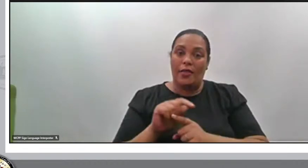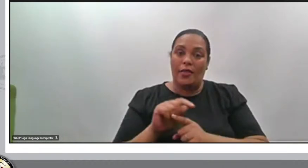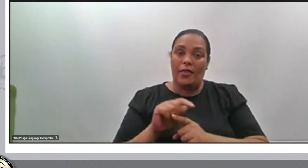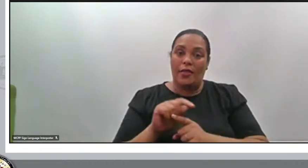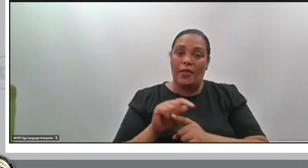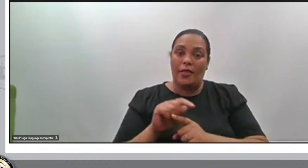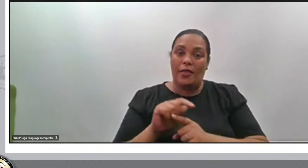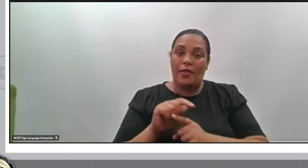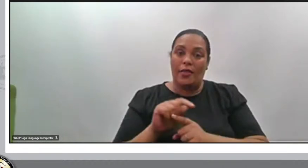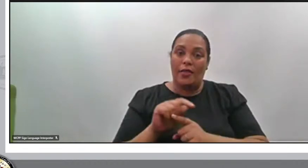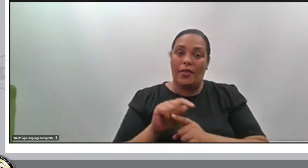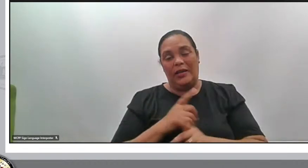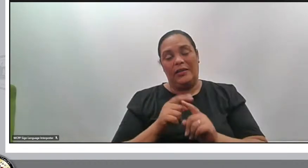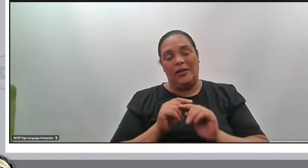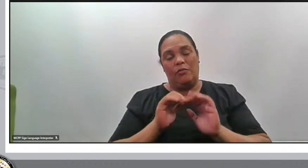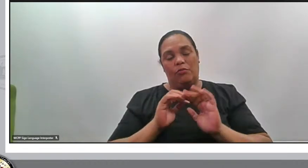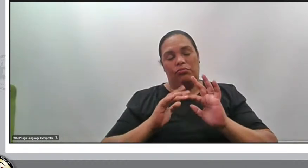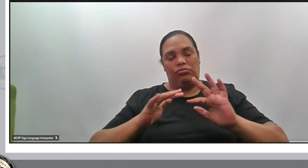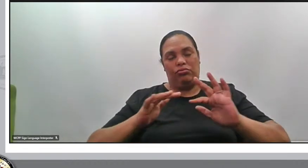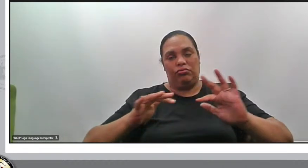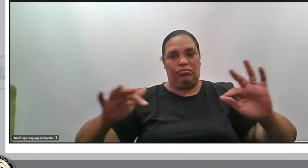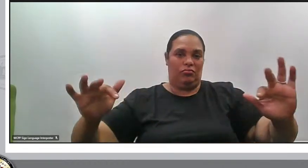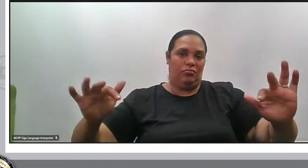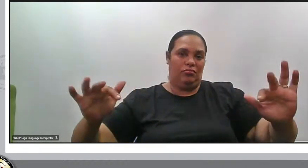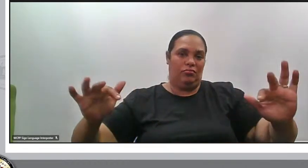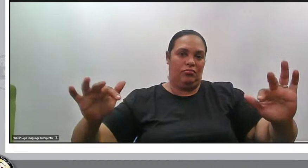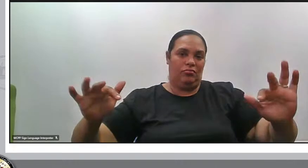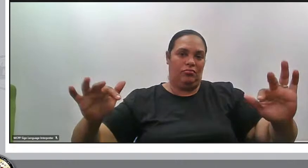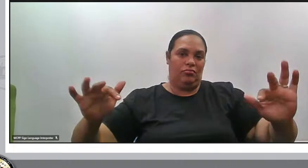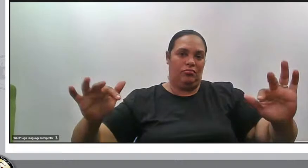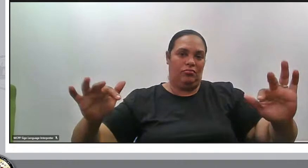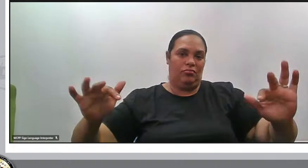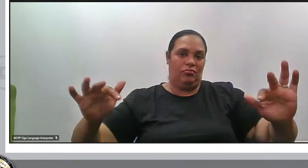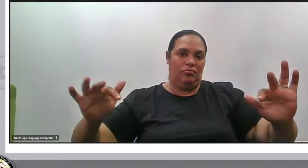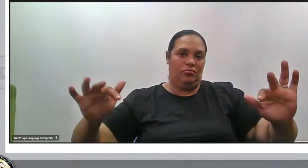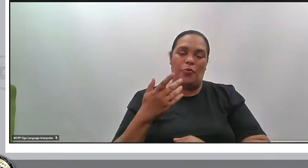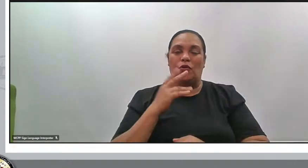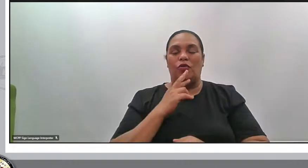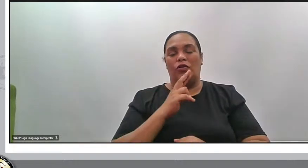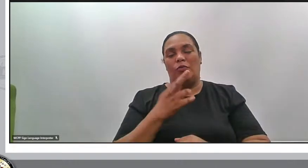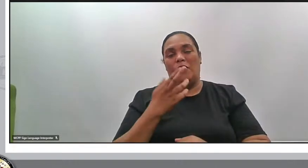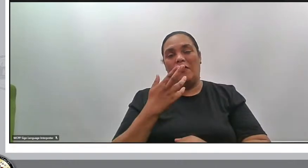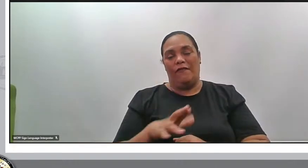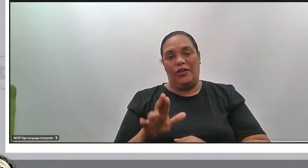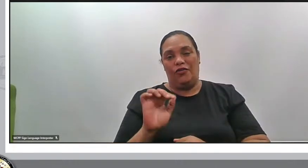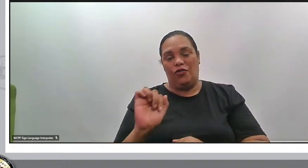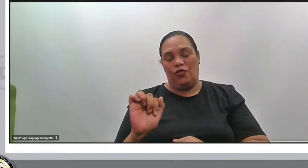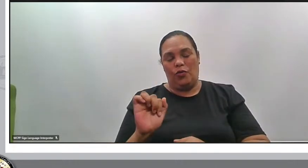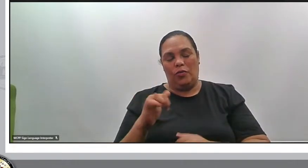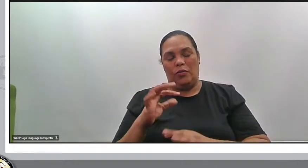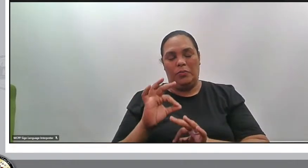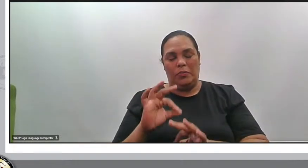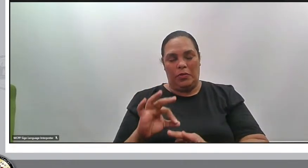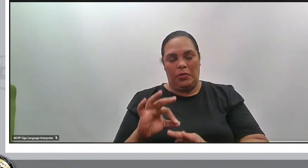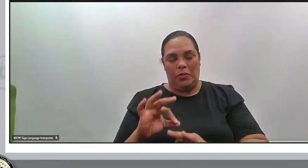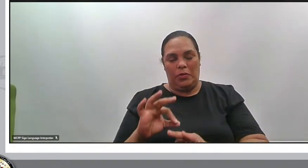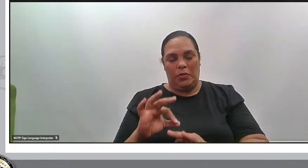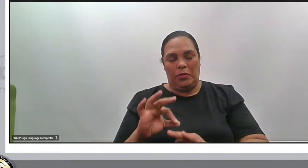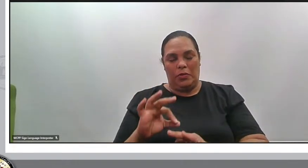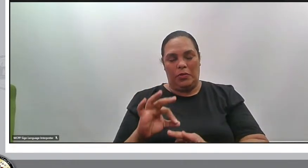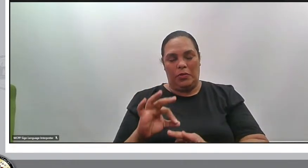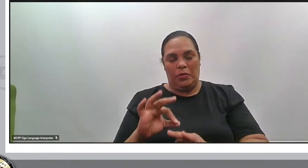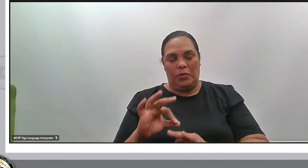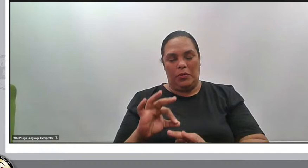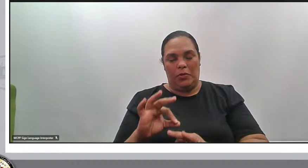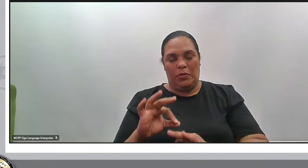everyone and spread across. I think Mr. Jawadin already responded to the efficacy of the training and whether the budget